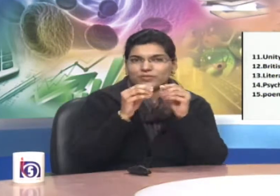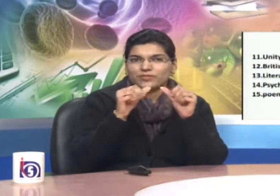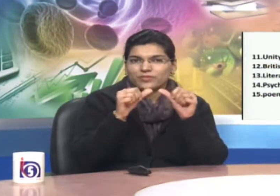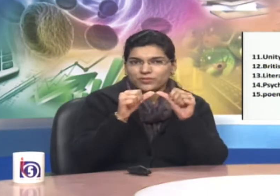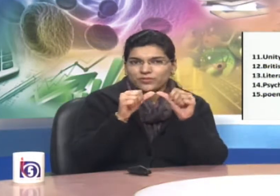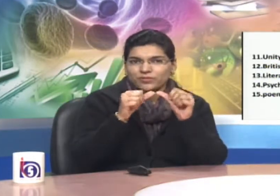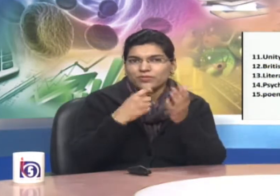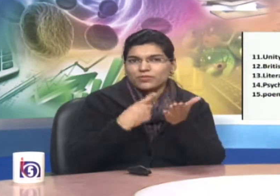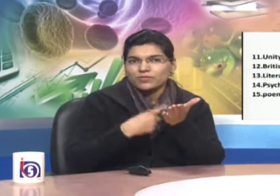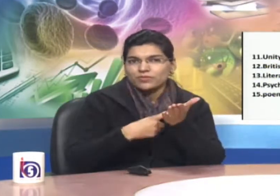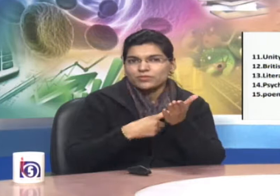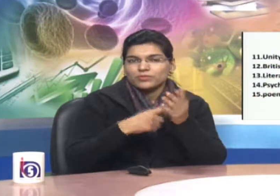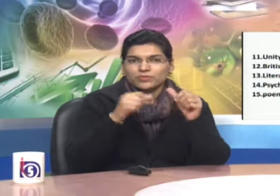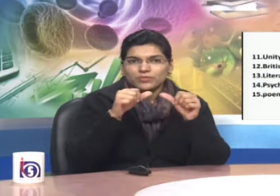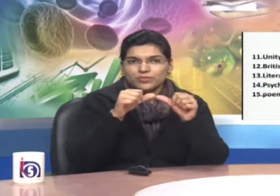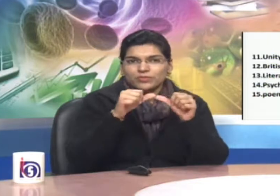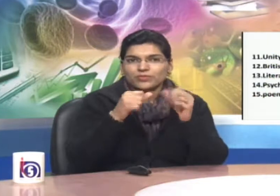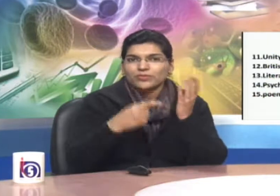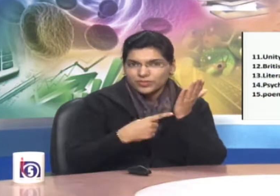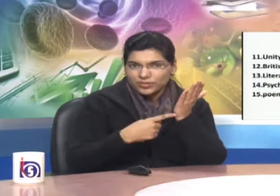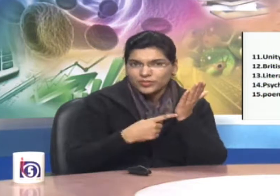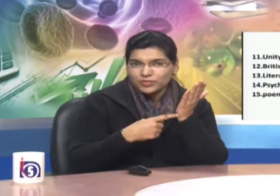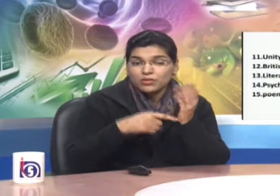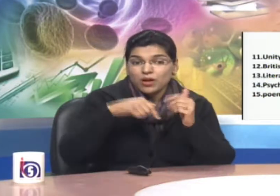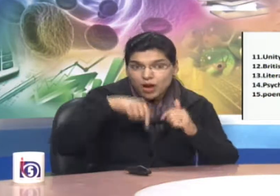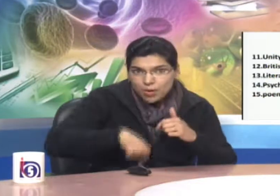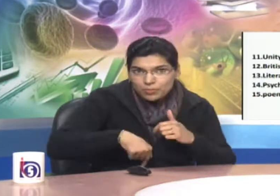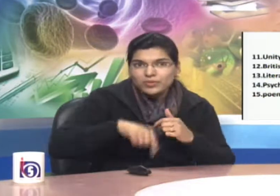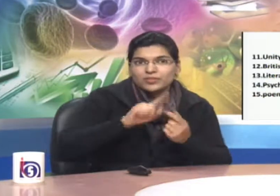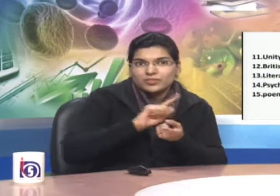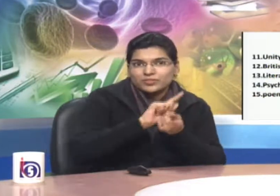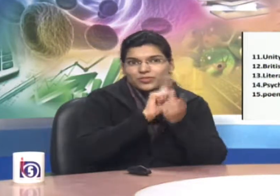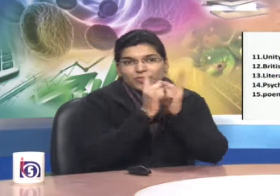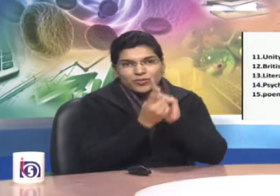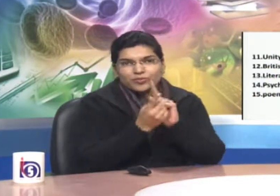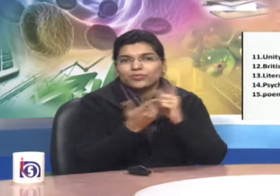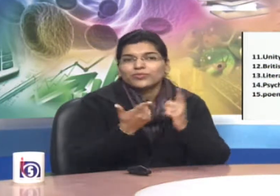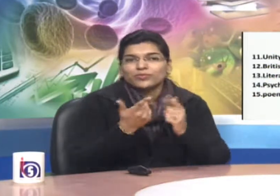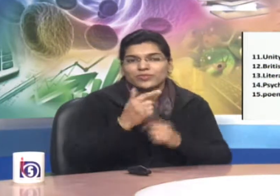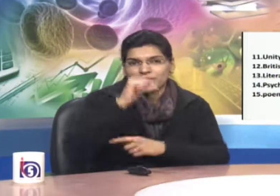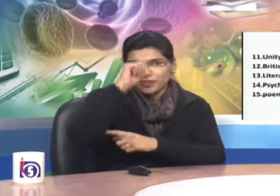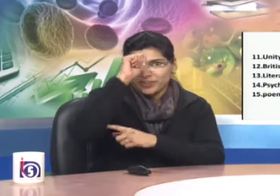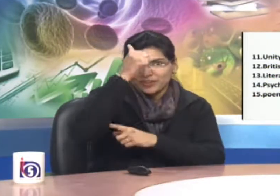UK's first name was British. Now it is known as United Kingdom.